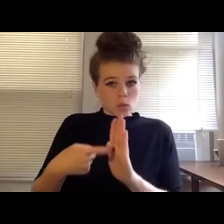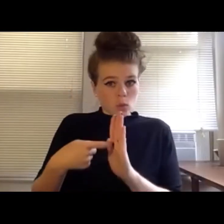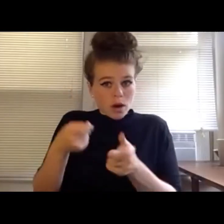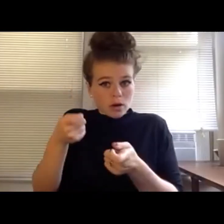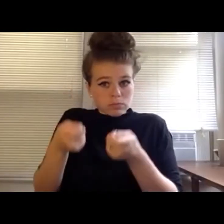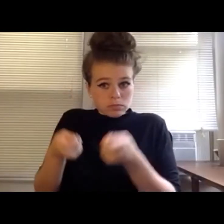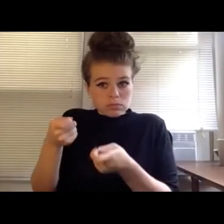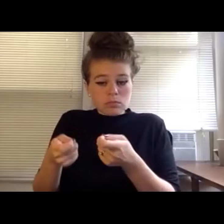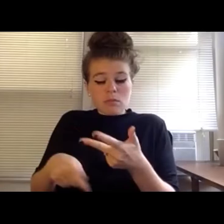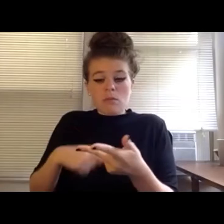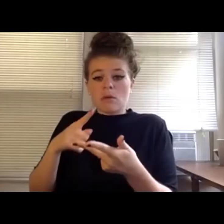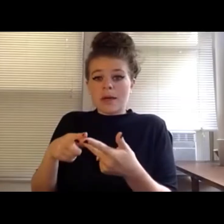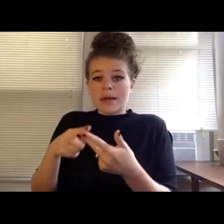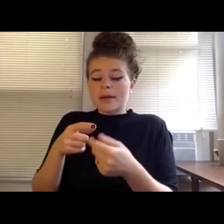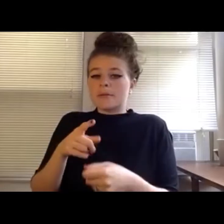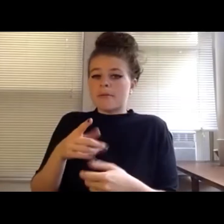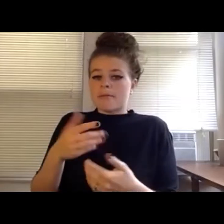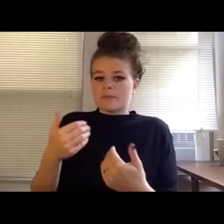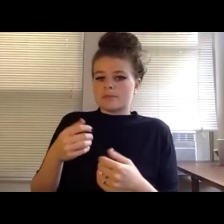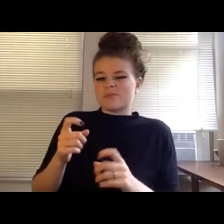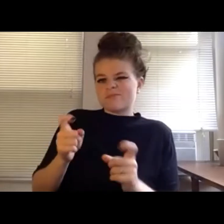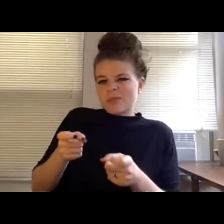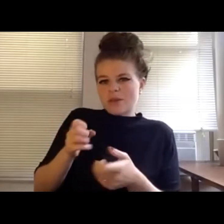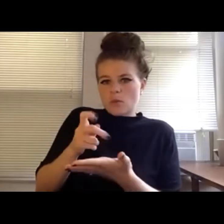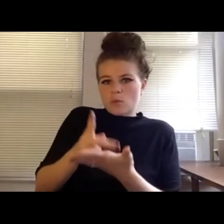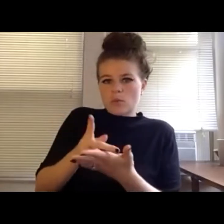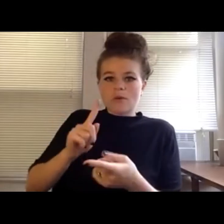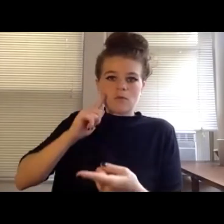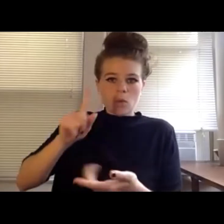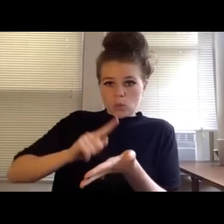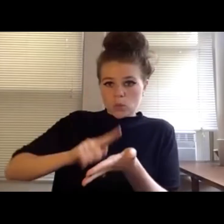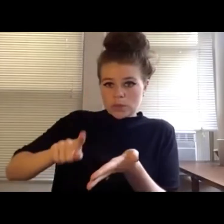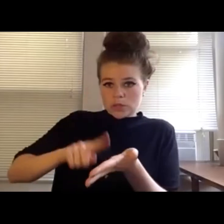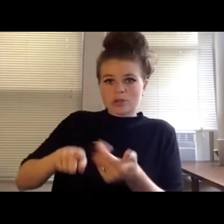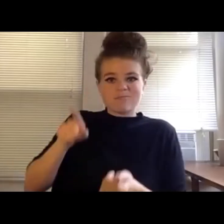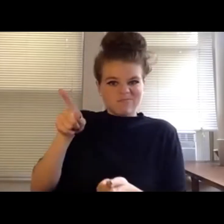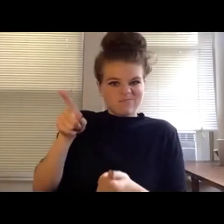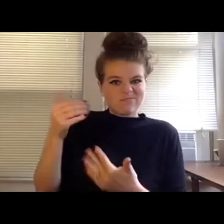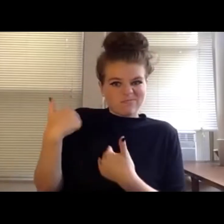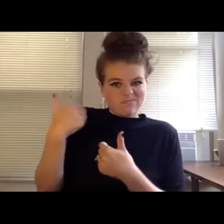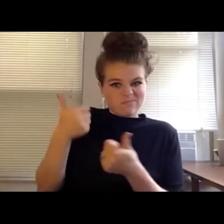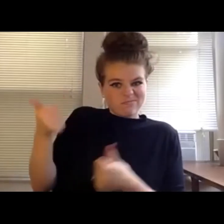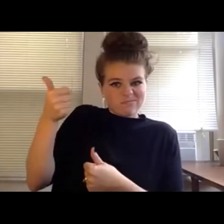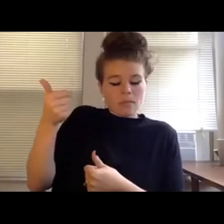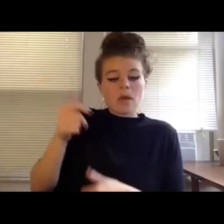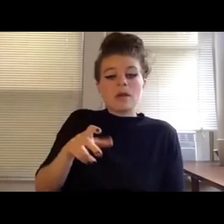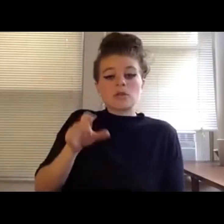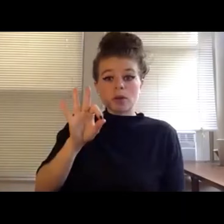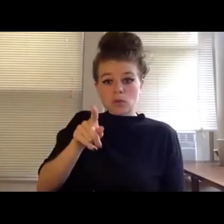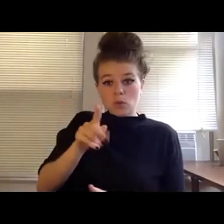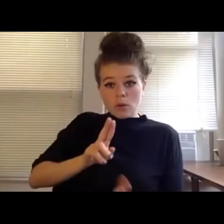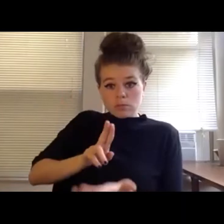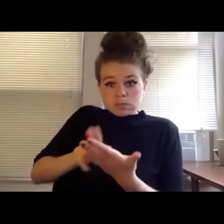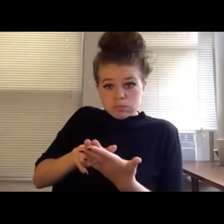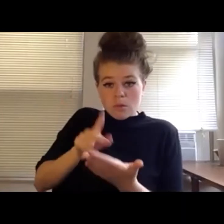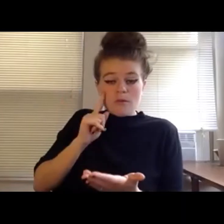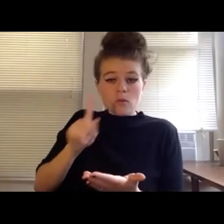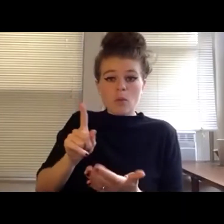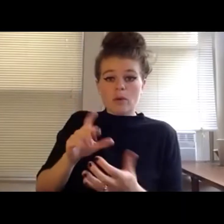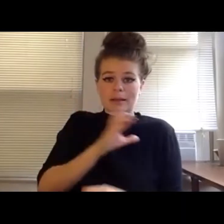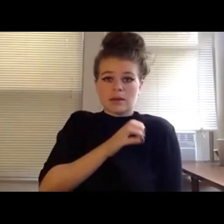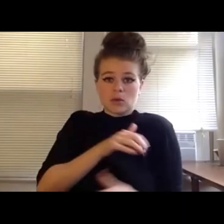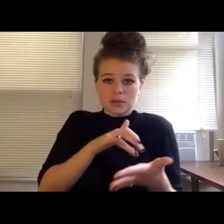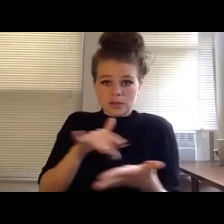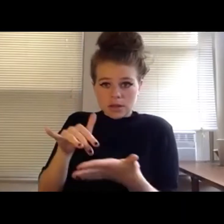and to secure approval or disapprove the research. So when you are enrolled on a clinical study, all clinical studies have